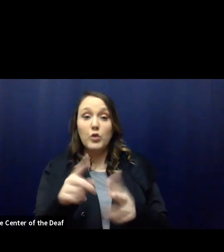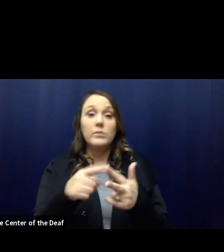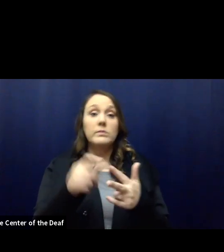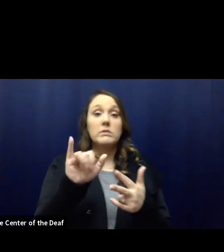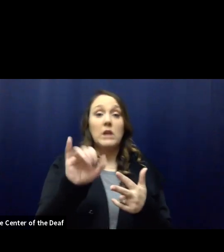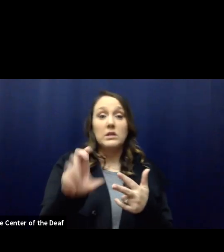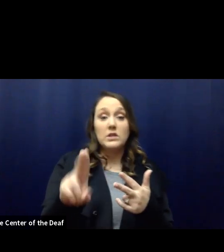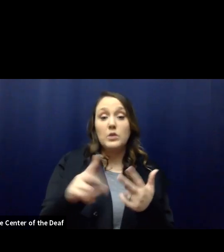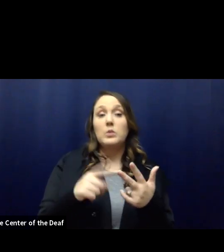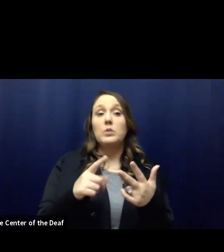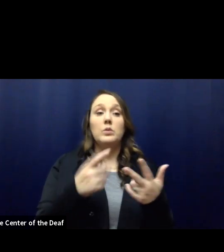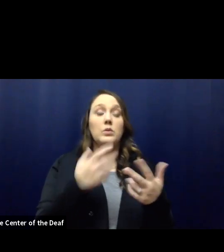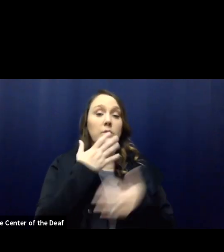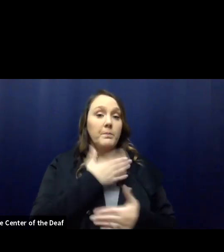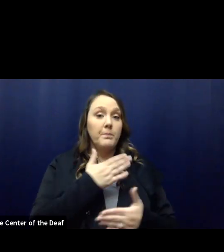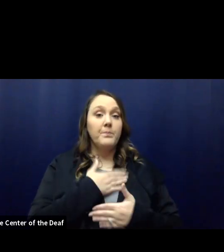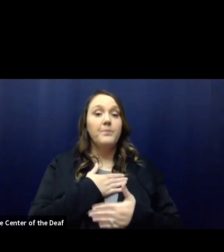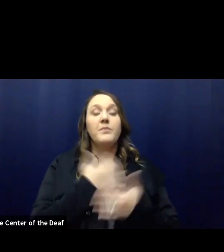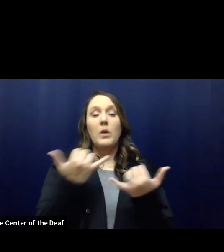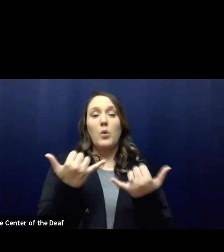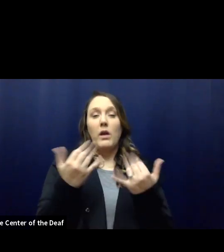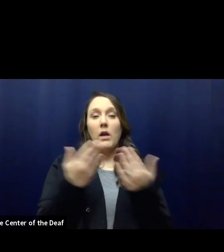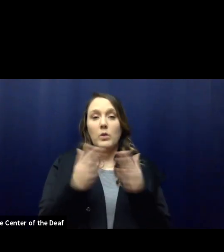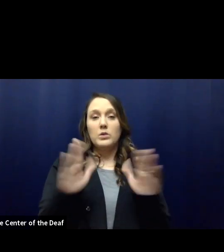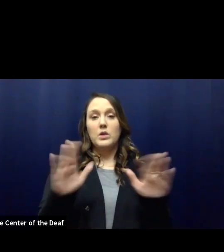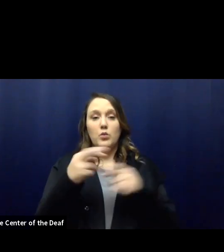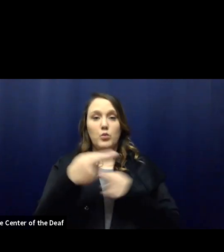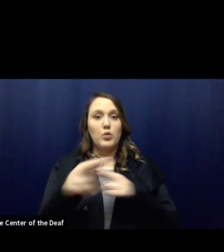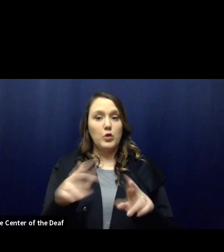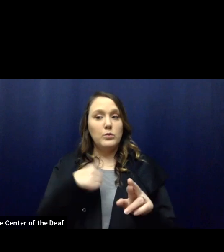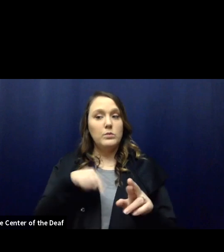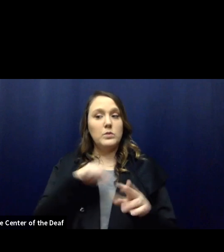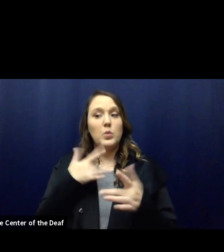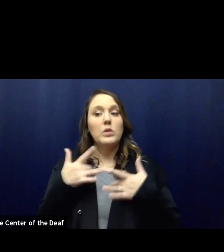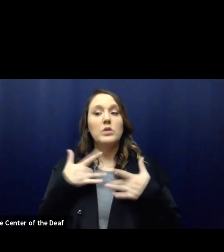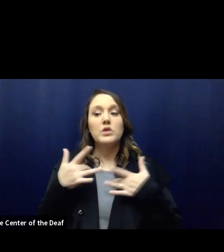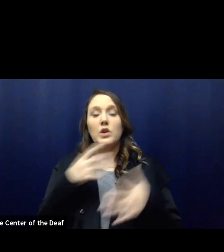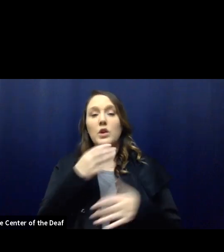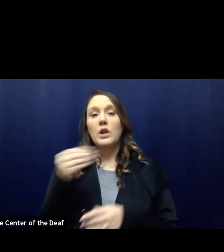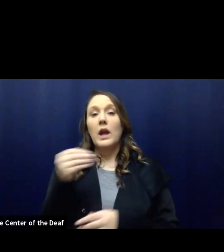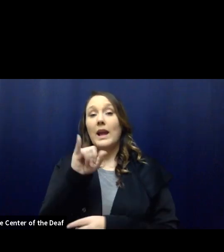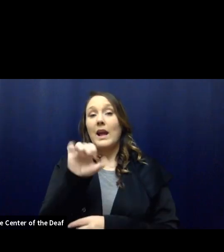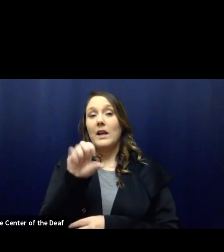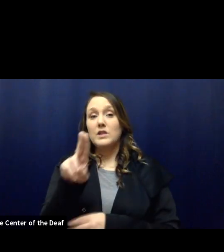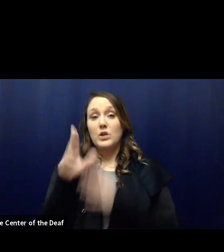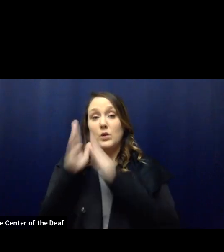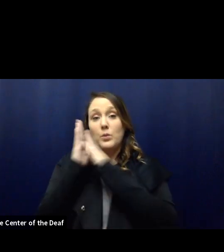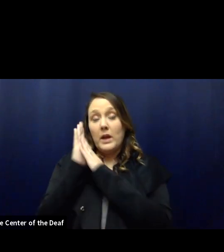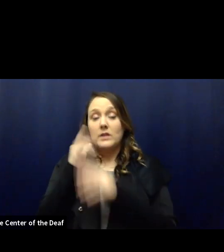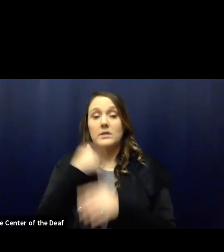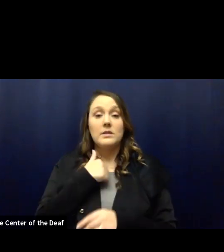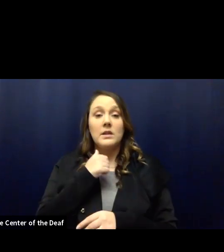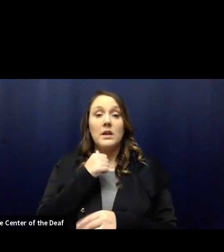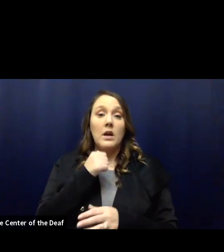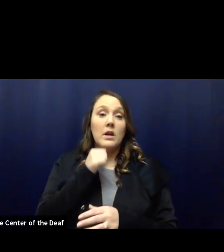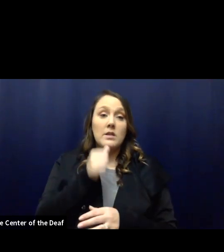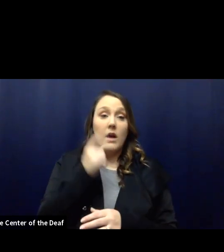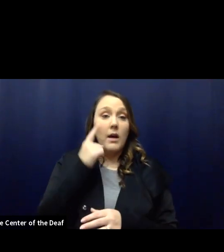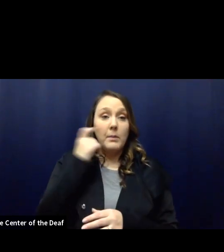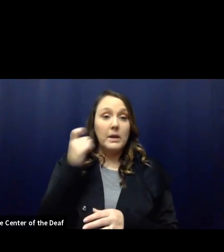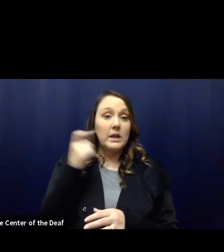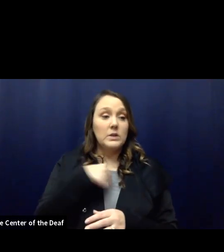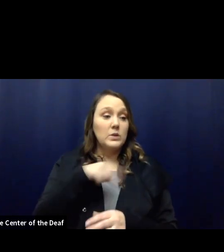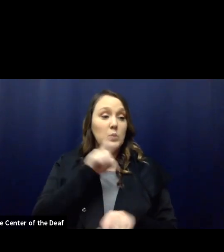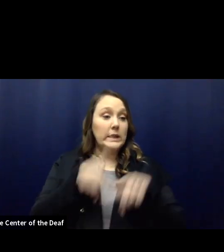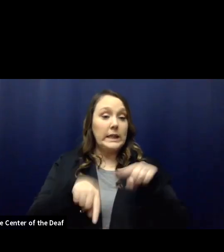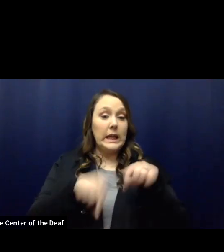it's general rooms and ICU beds. As we talked about before, that's not because we don't think we can create space,